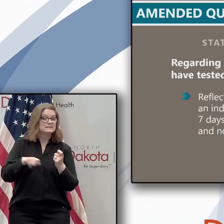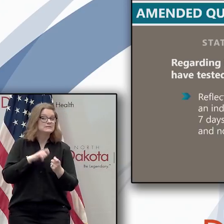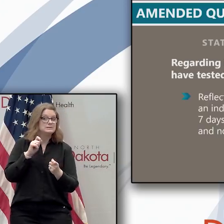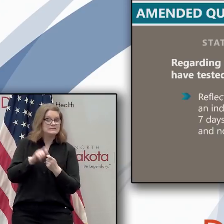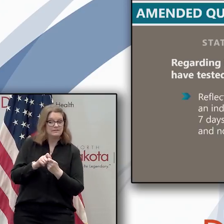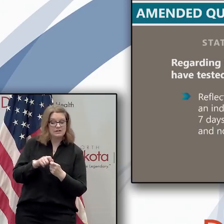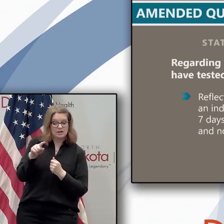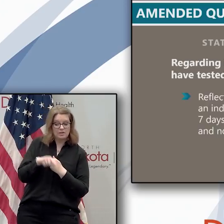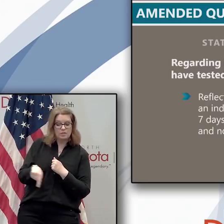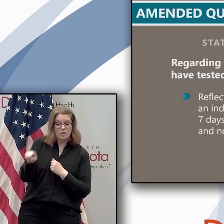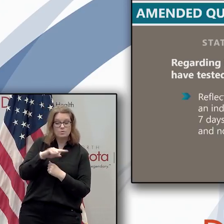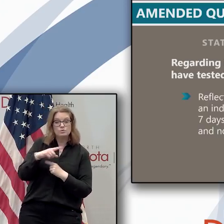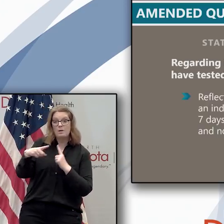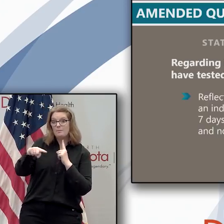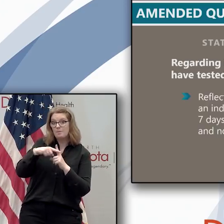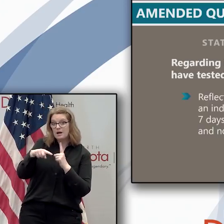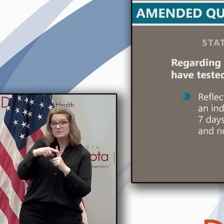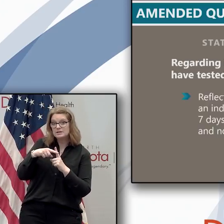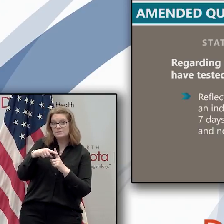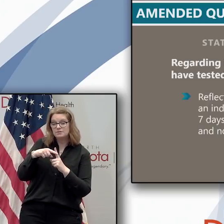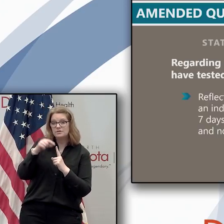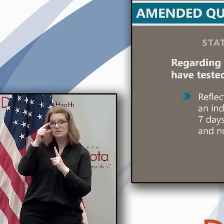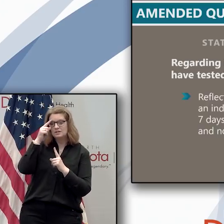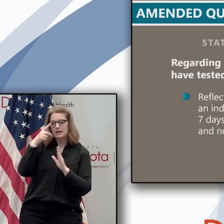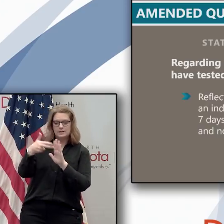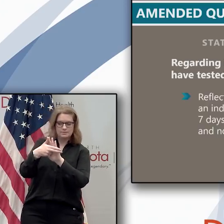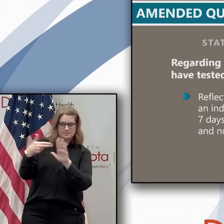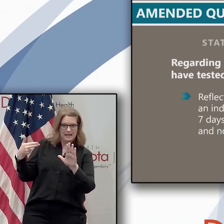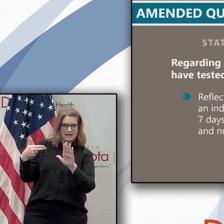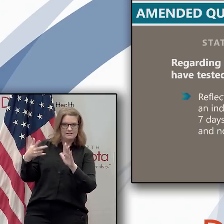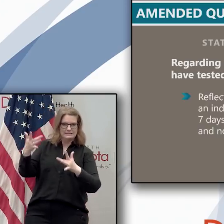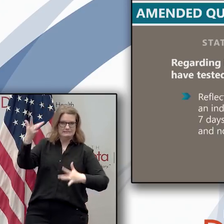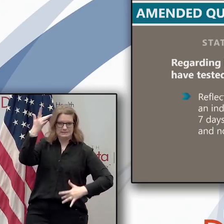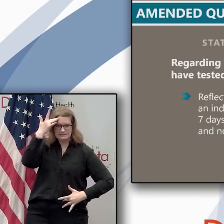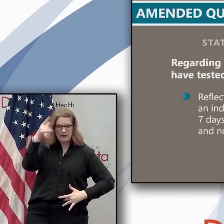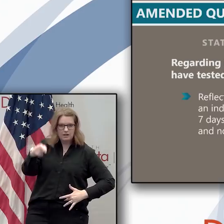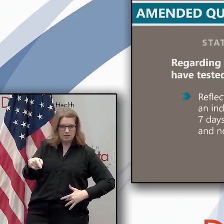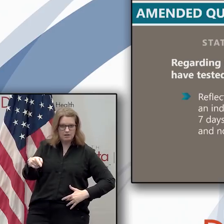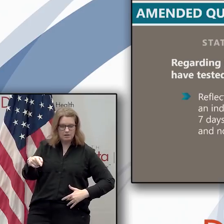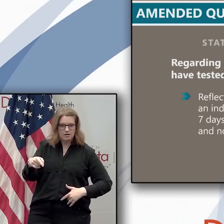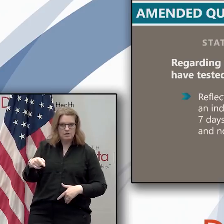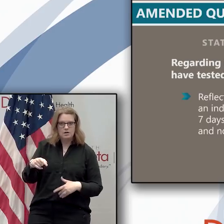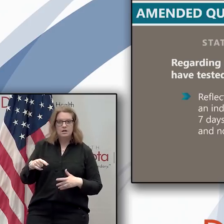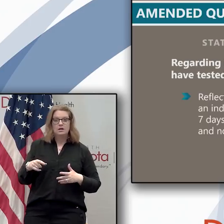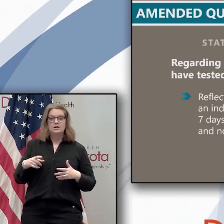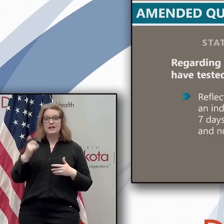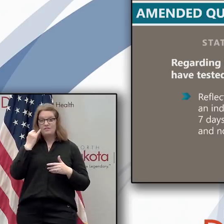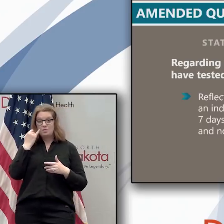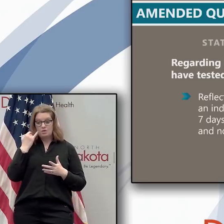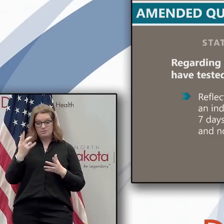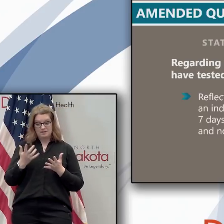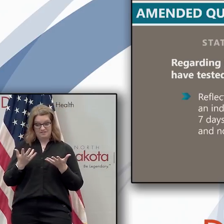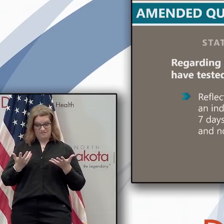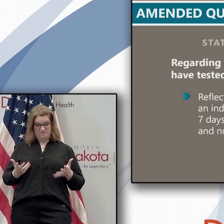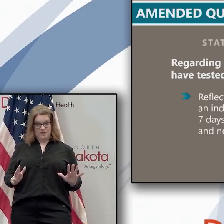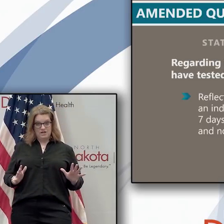to those who are positive and therefore would be considered active. To come off that, you have to quarantine